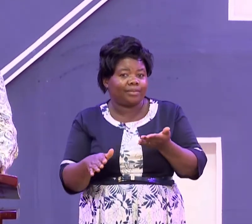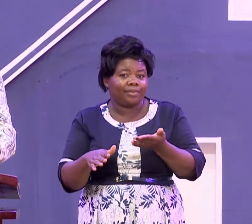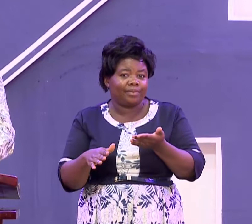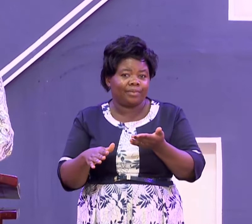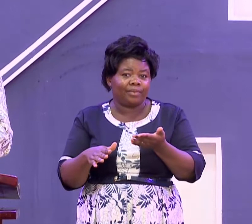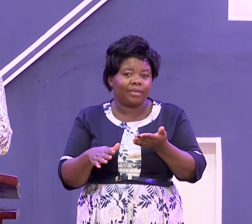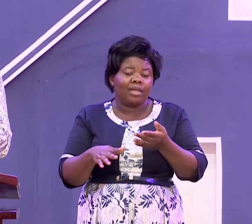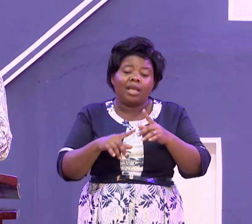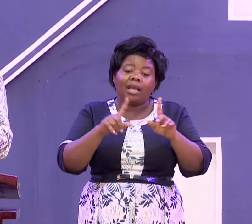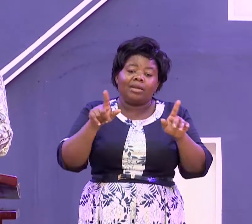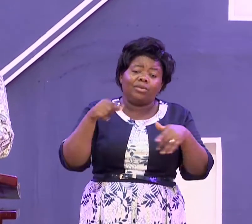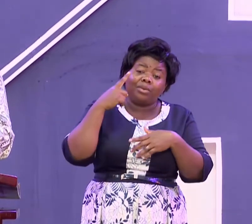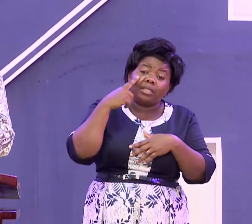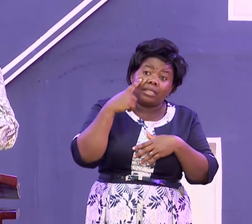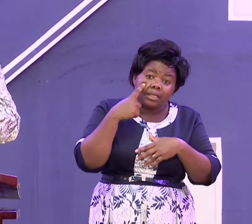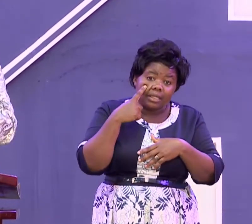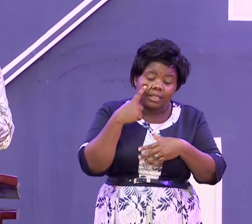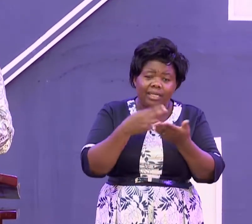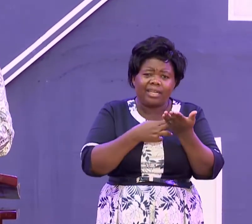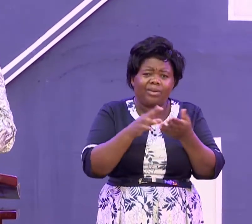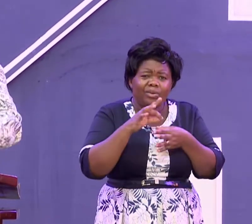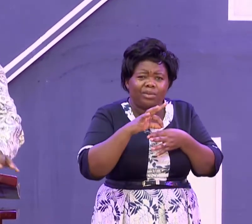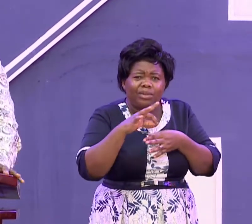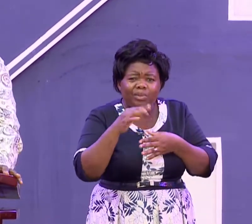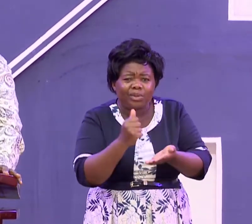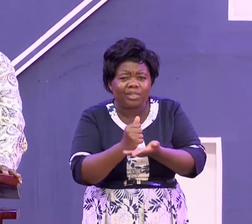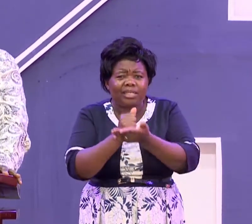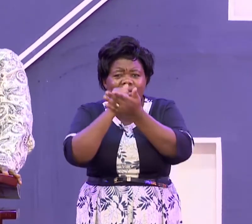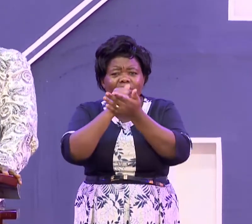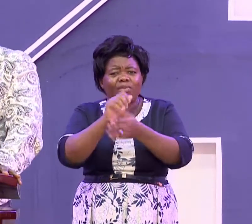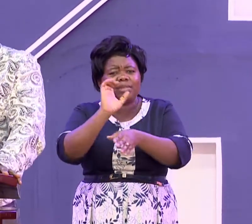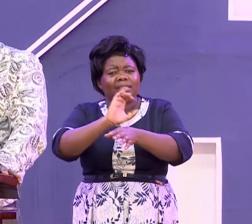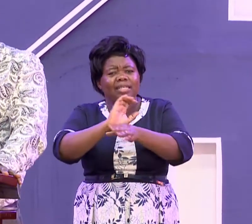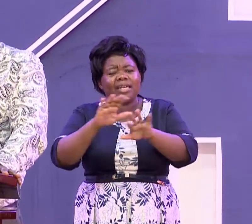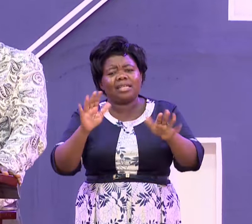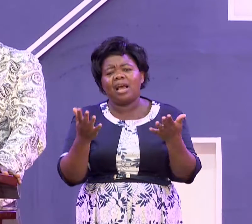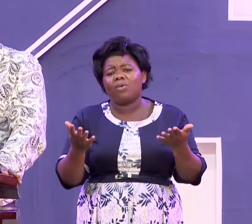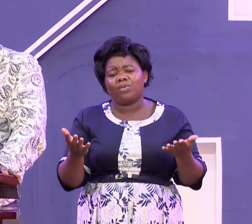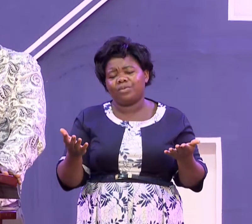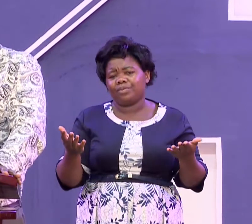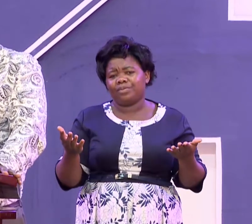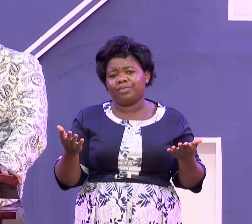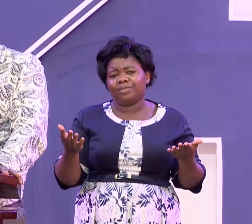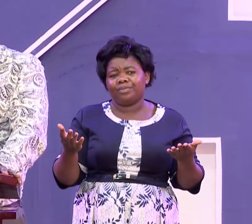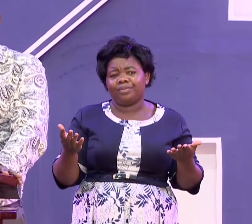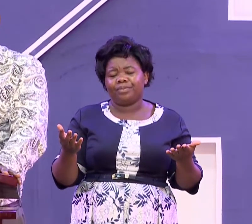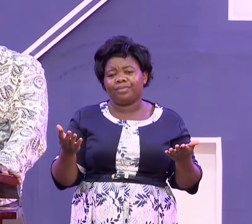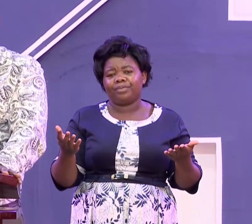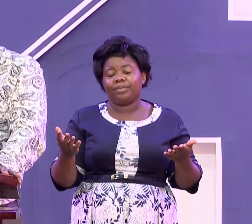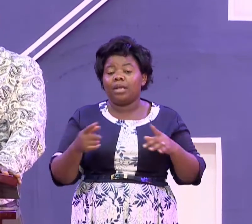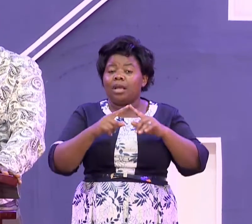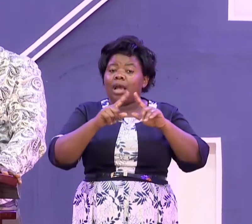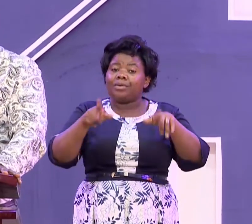classes. Era nga tulaba Mwoyo Mutukuvu ya ayamba atye kanisa. And we see how does the Holy Spirit help the church.